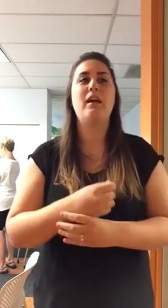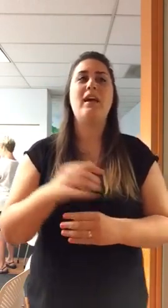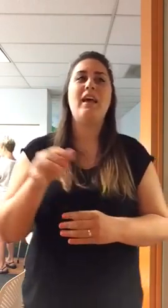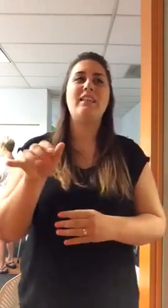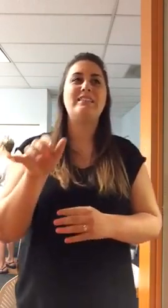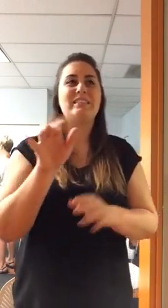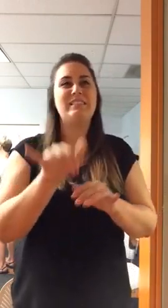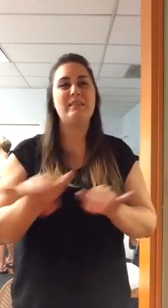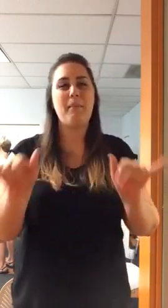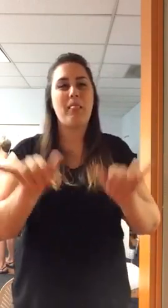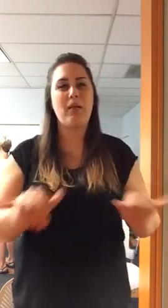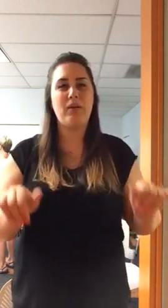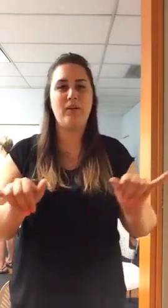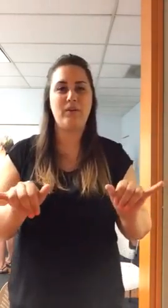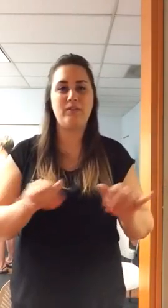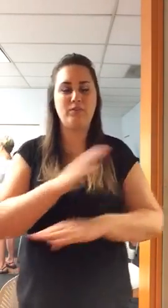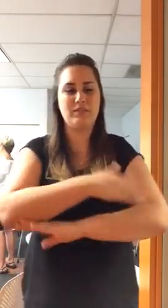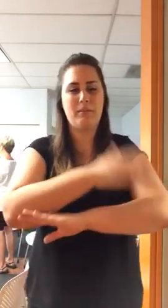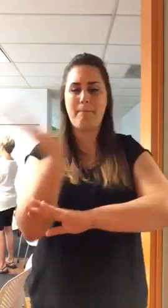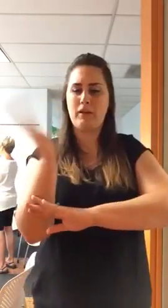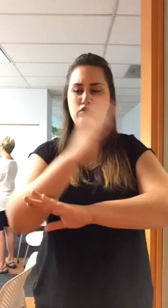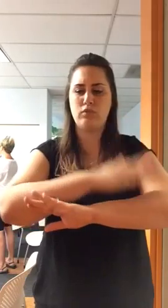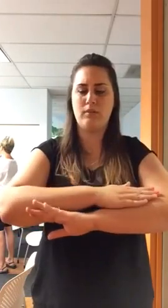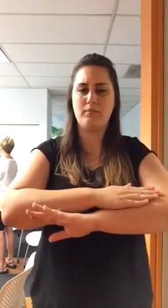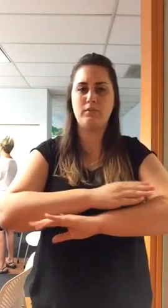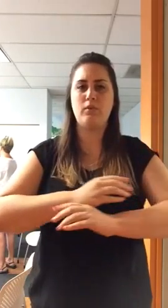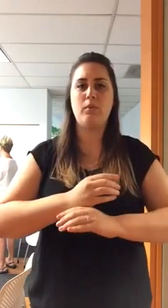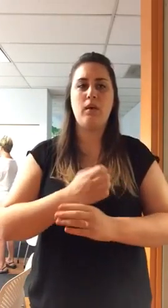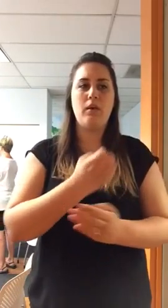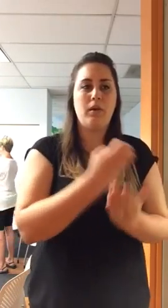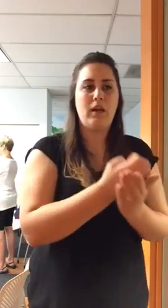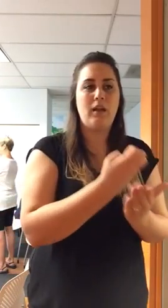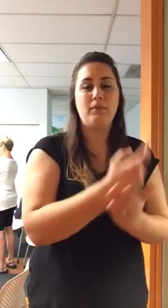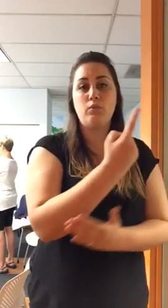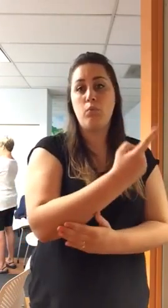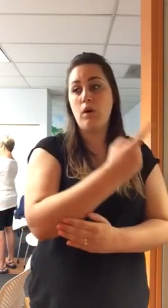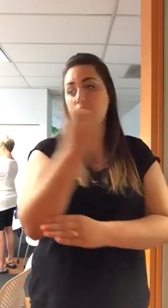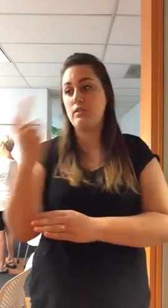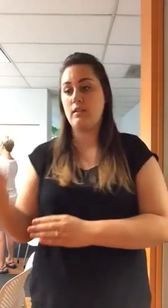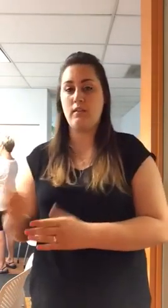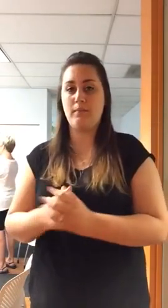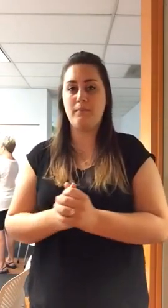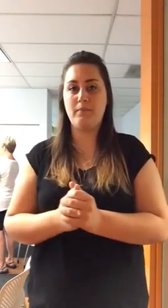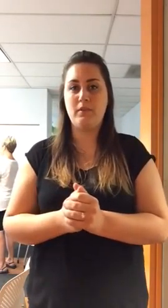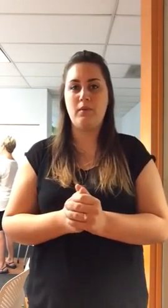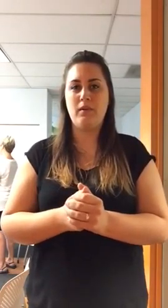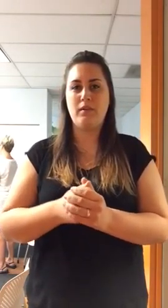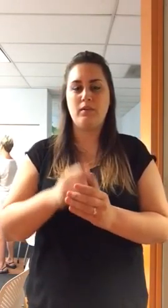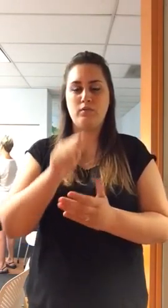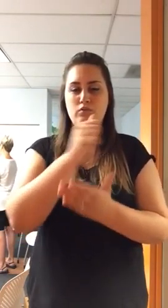spectrum. And we're going to be looking at economies from one extreme to the other. I'm going to be drawing like a big upside down horseshoe. You